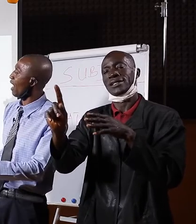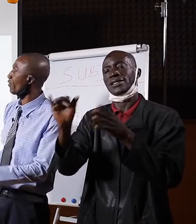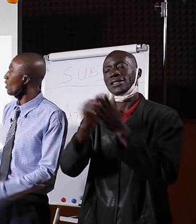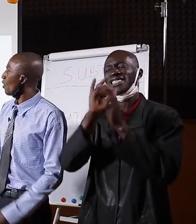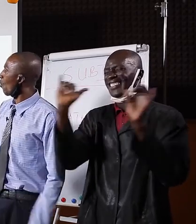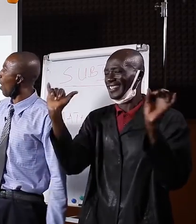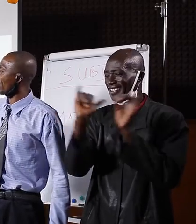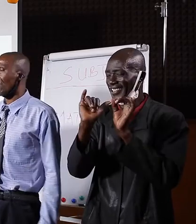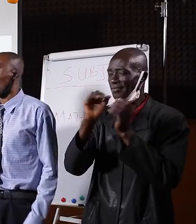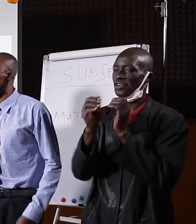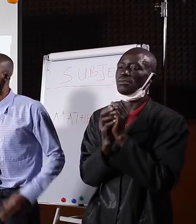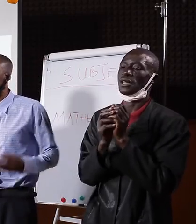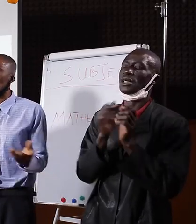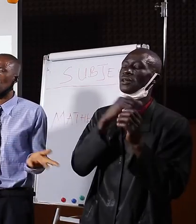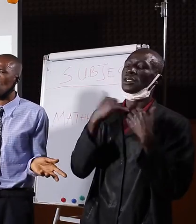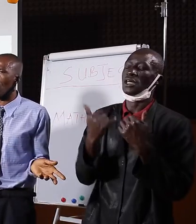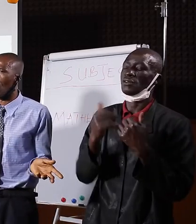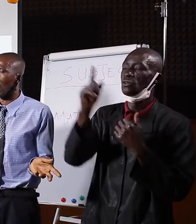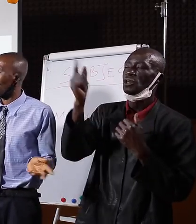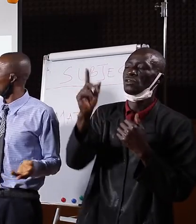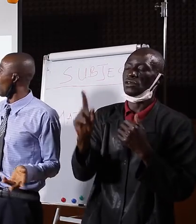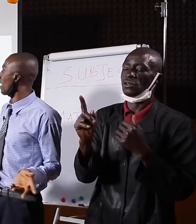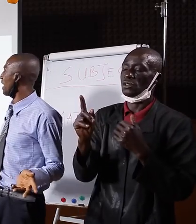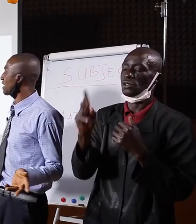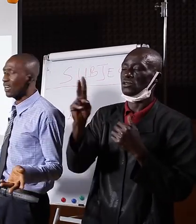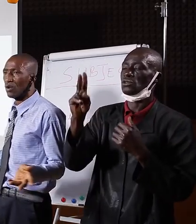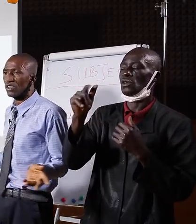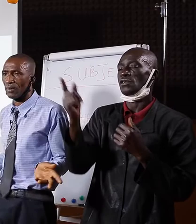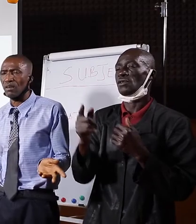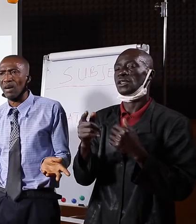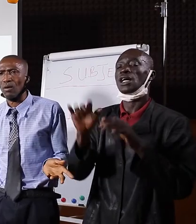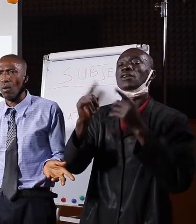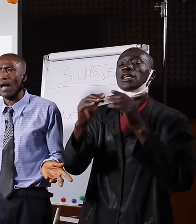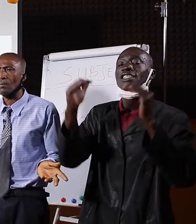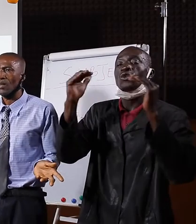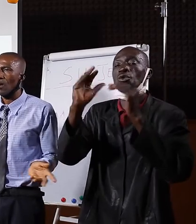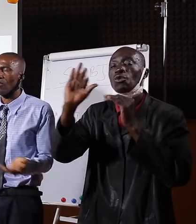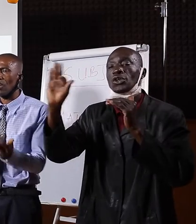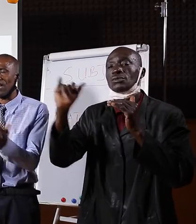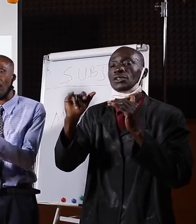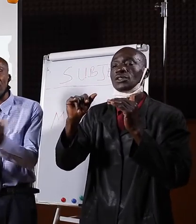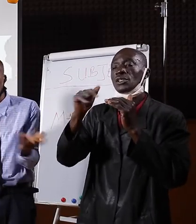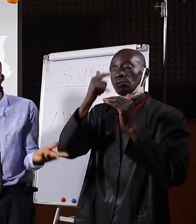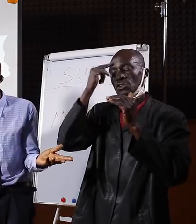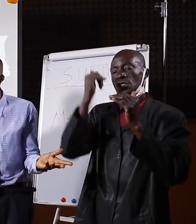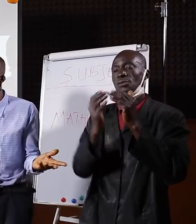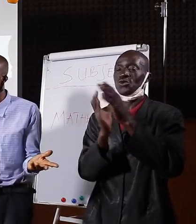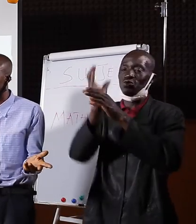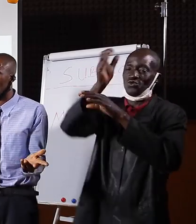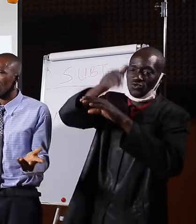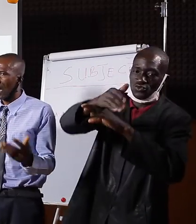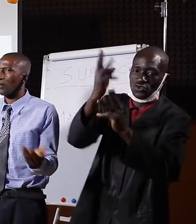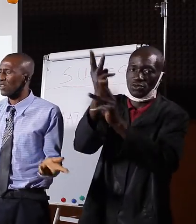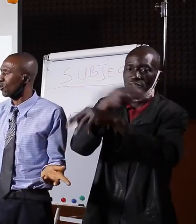now have 1 over y equals to 2 over 1. How can I get the corresponding value of y? Of course, I'm going to cross